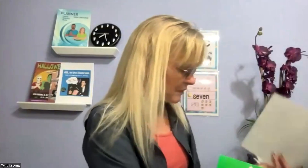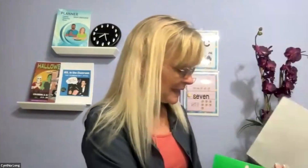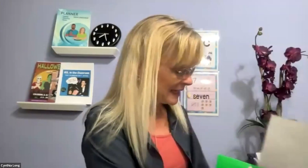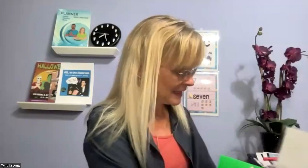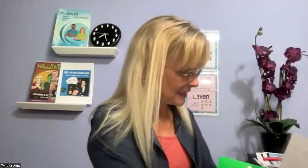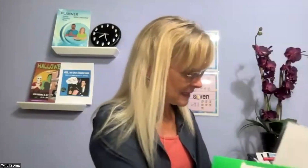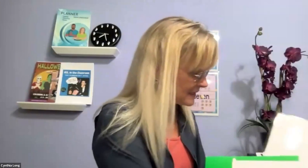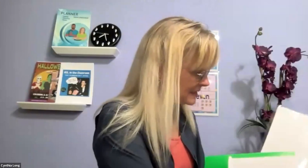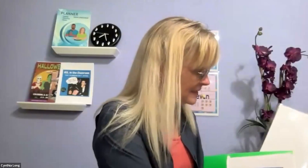like this.